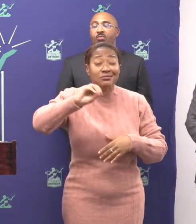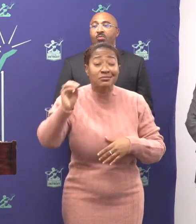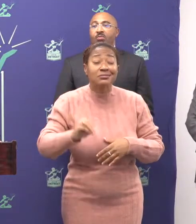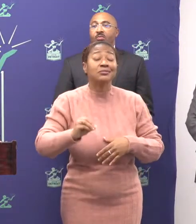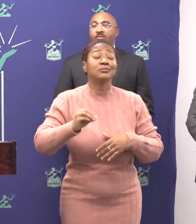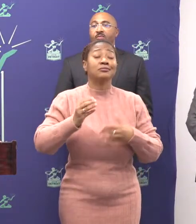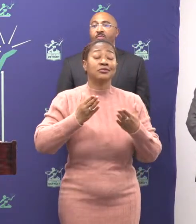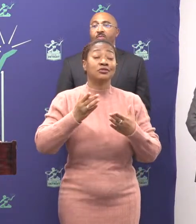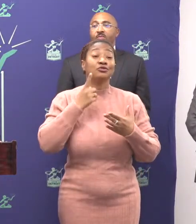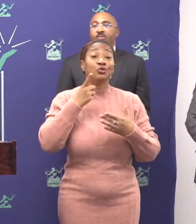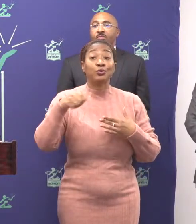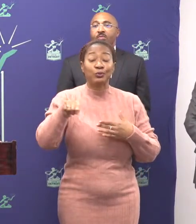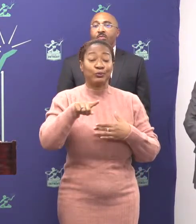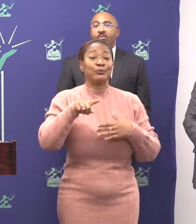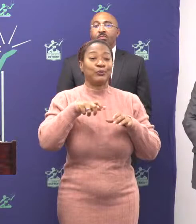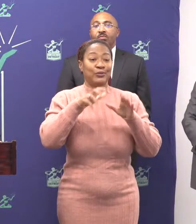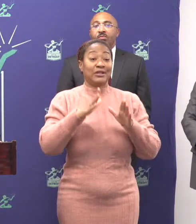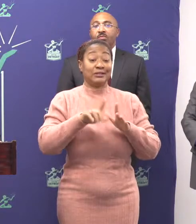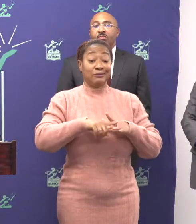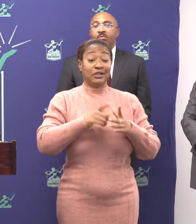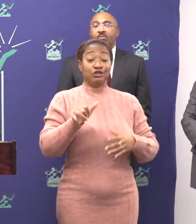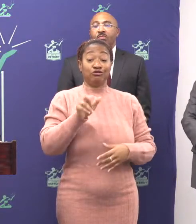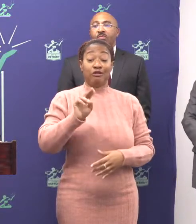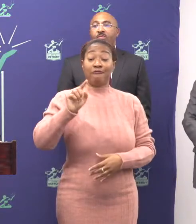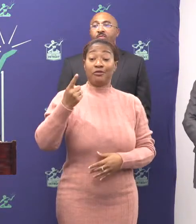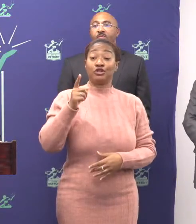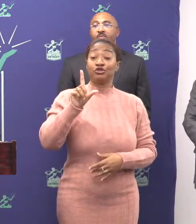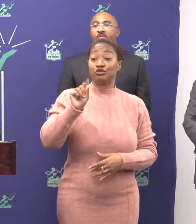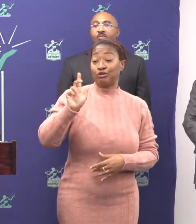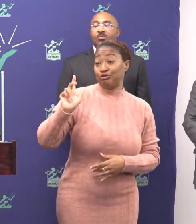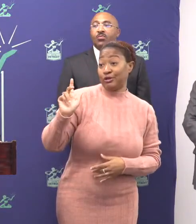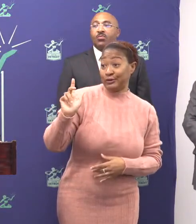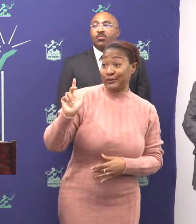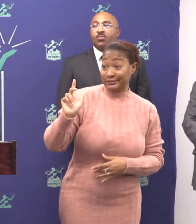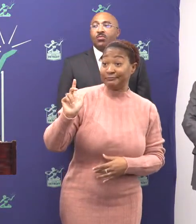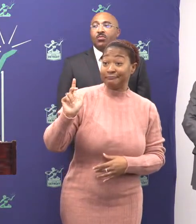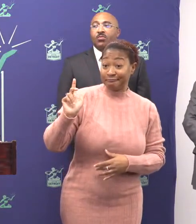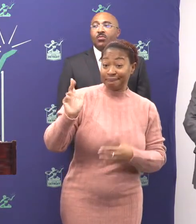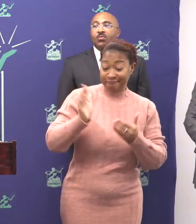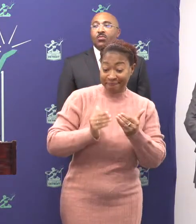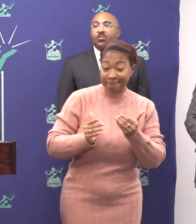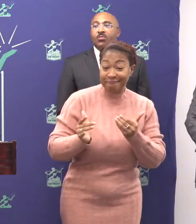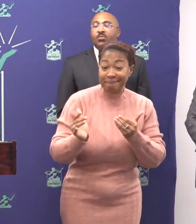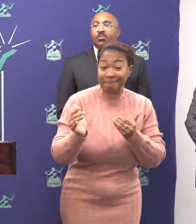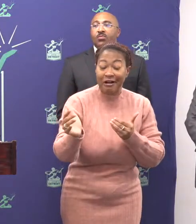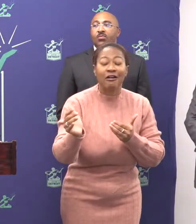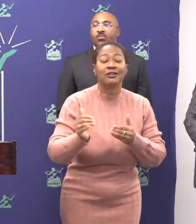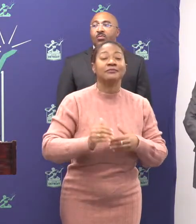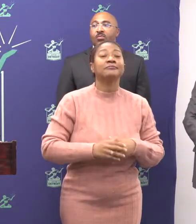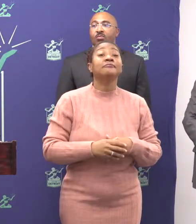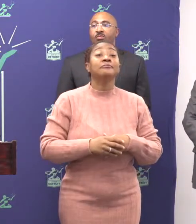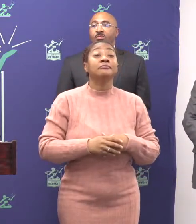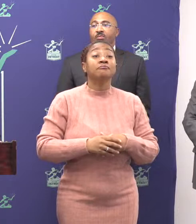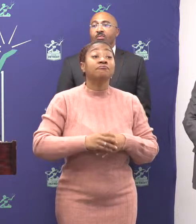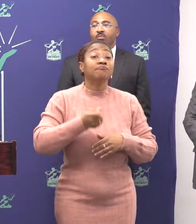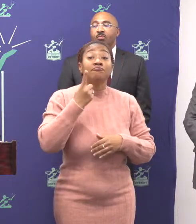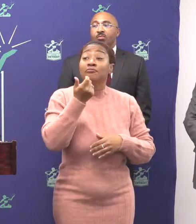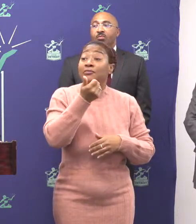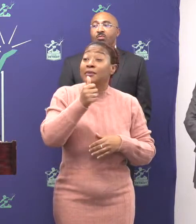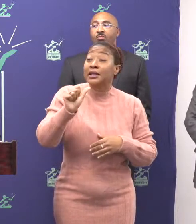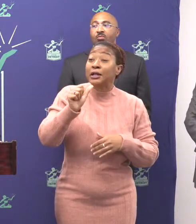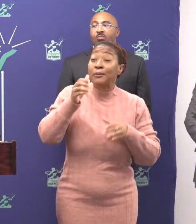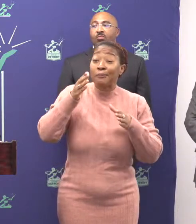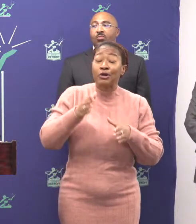to its customers beginning on January 1st, 2023, and going forward after that. Anyone